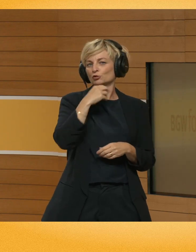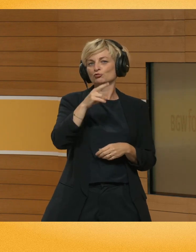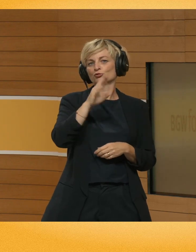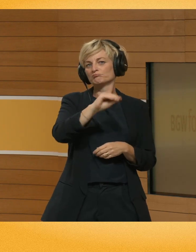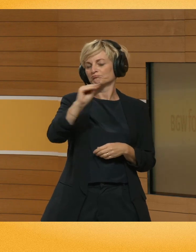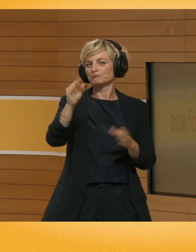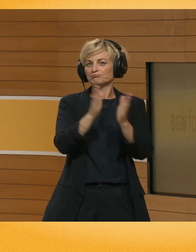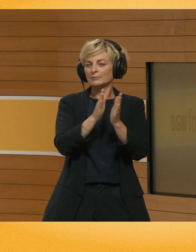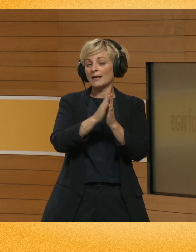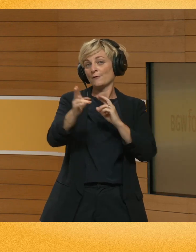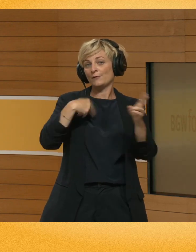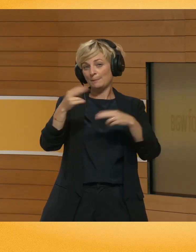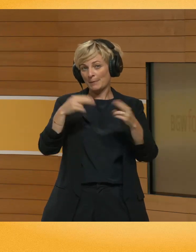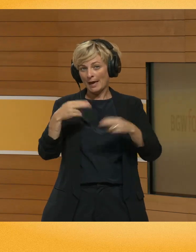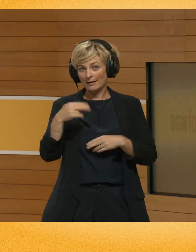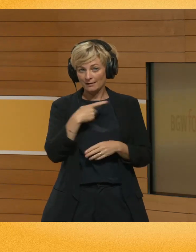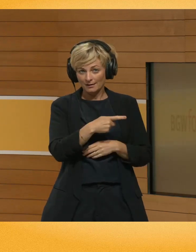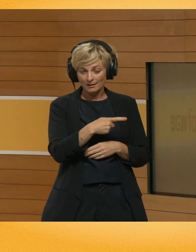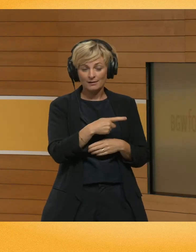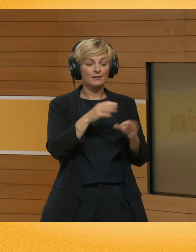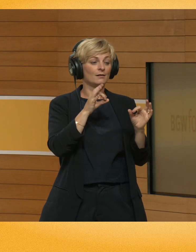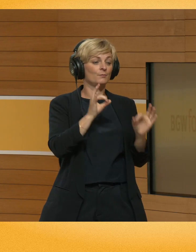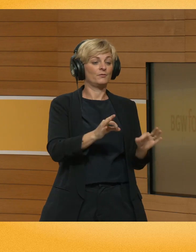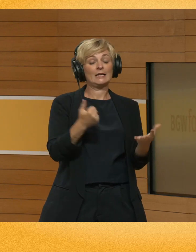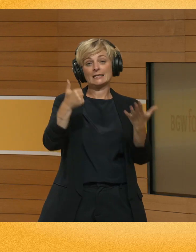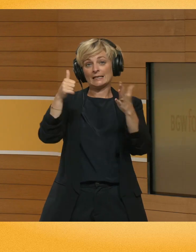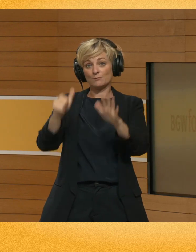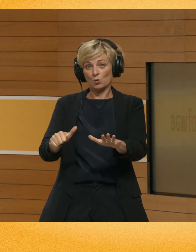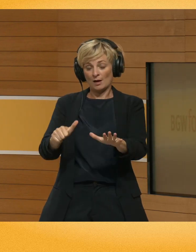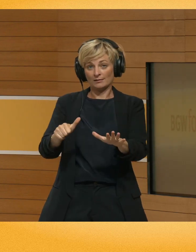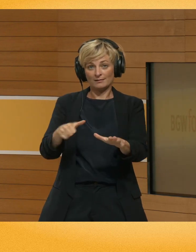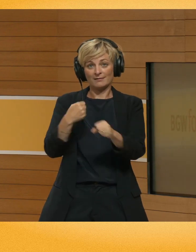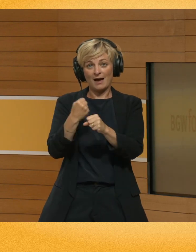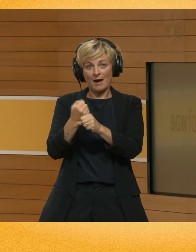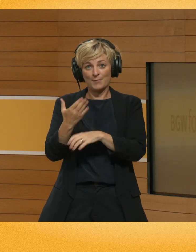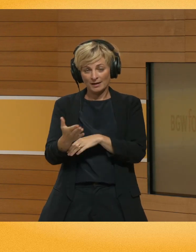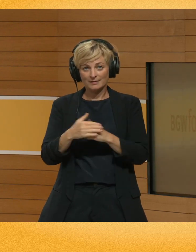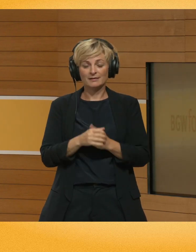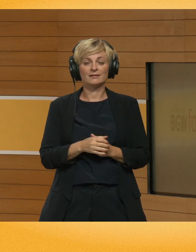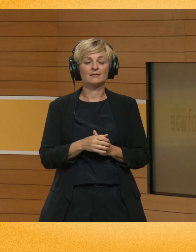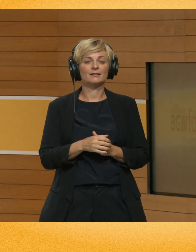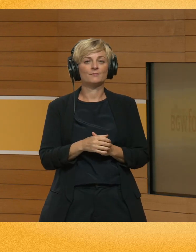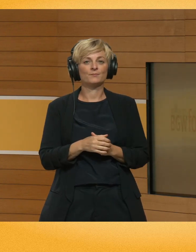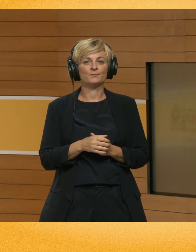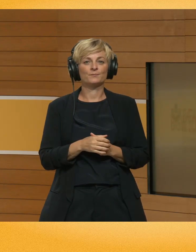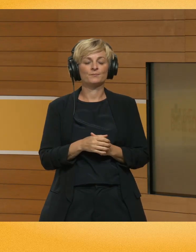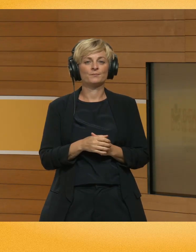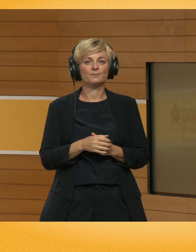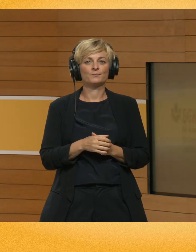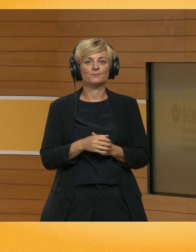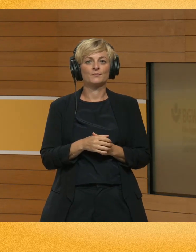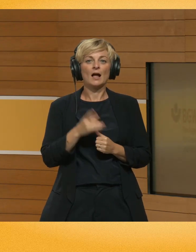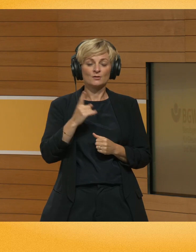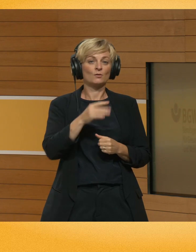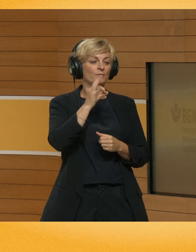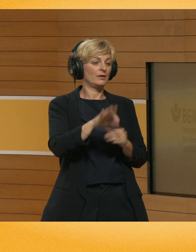also evaluate after 6 months of stay, for example. How good would you say was the onboarding week? How much